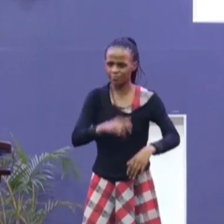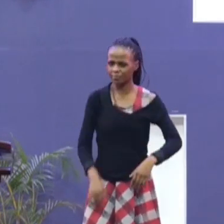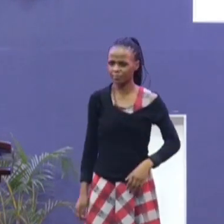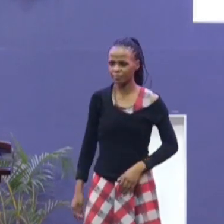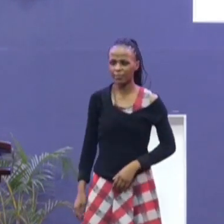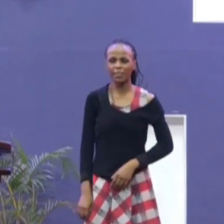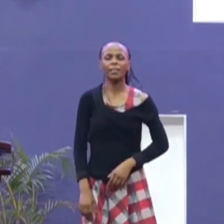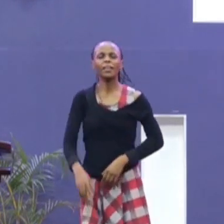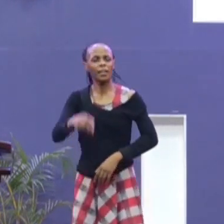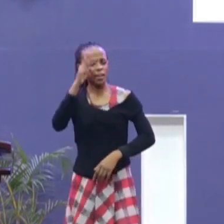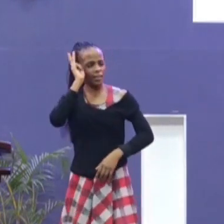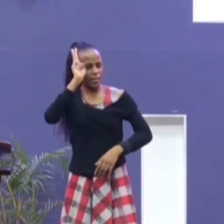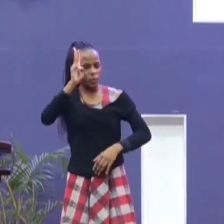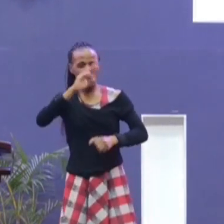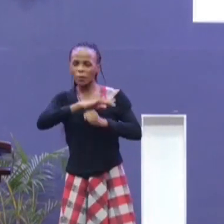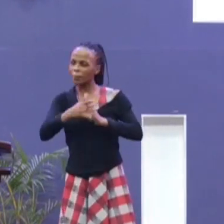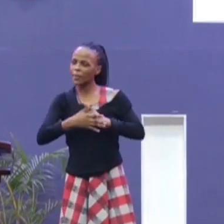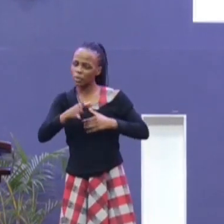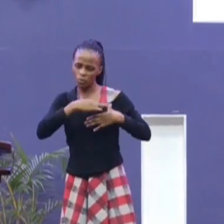that will provoke your spirit